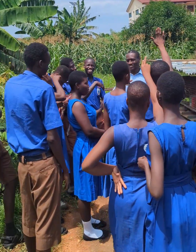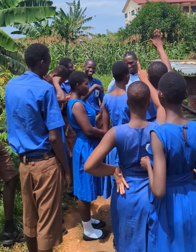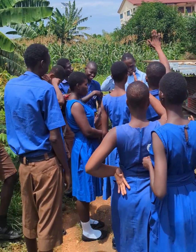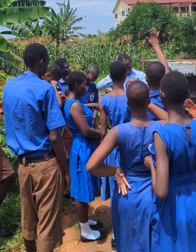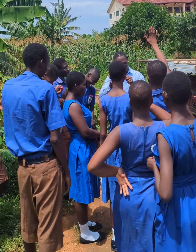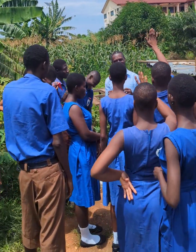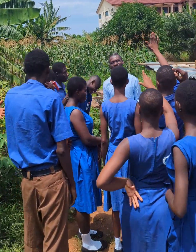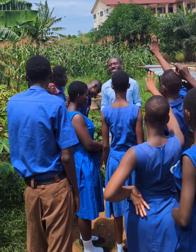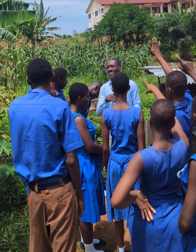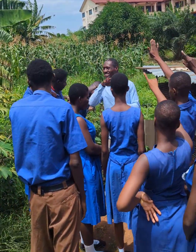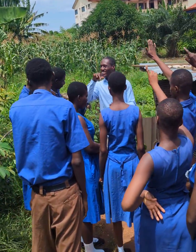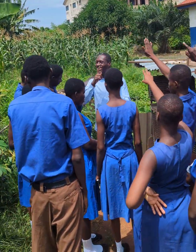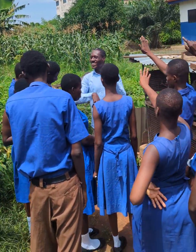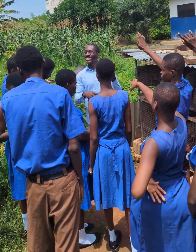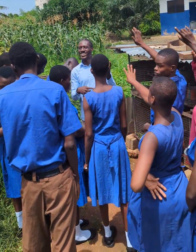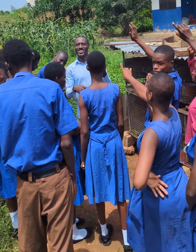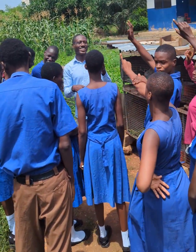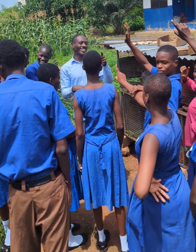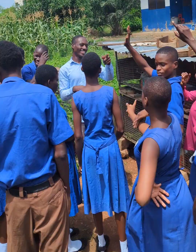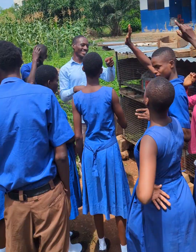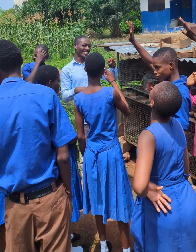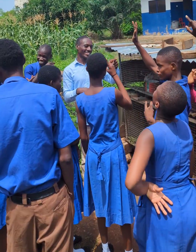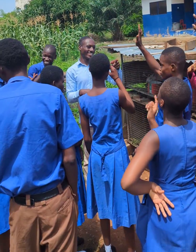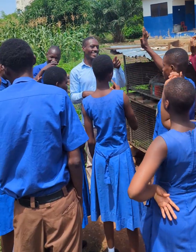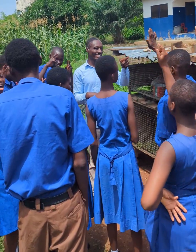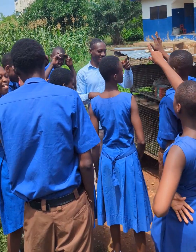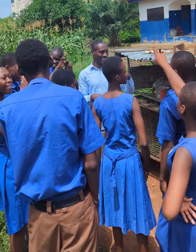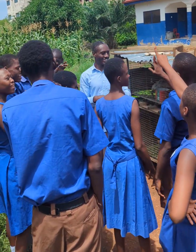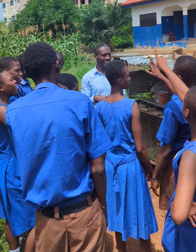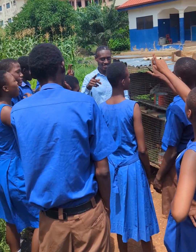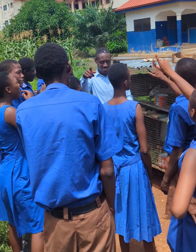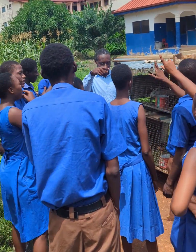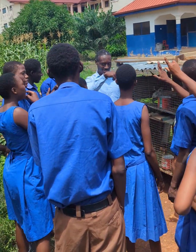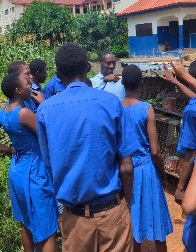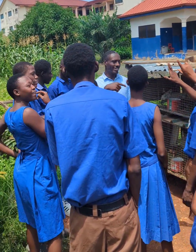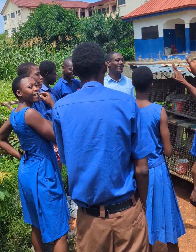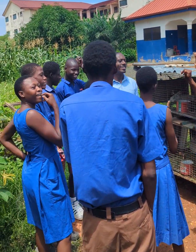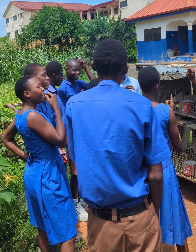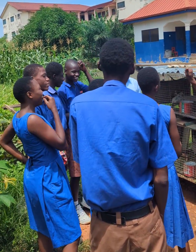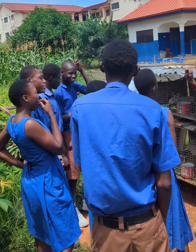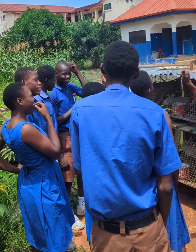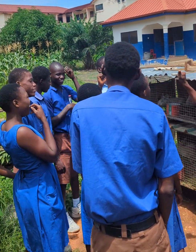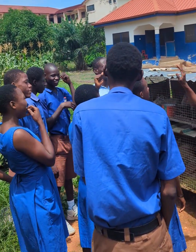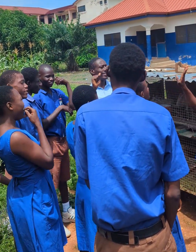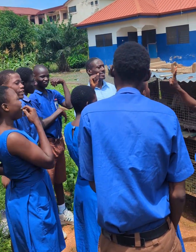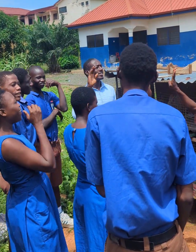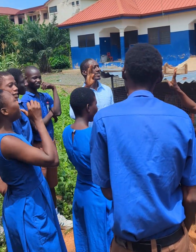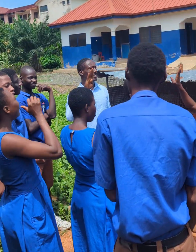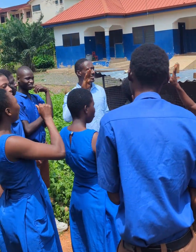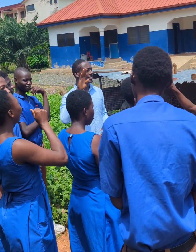inclusive way. This is part of my mission to make education accessible and practical, especially for my deaf